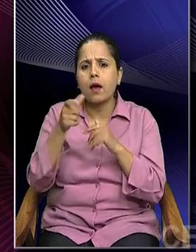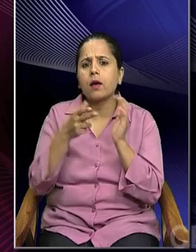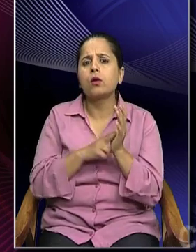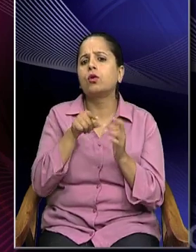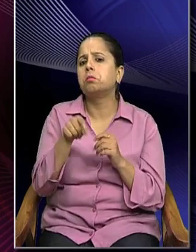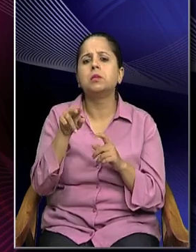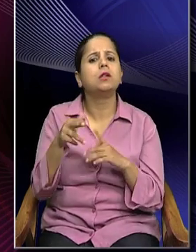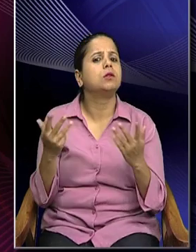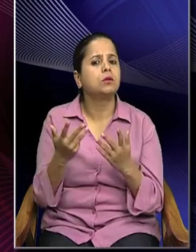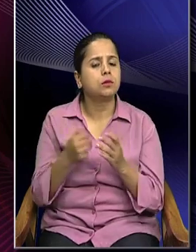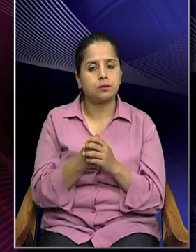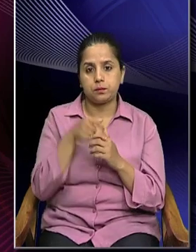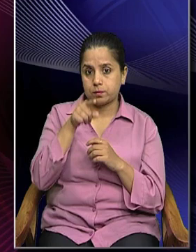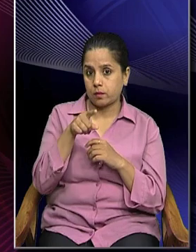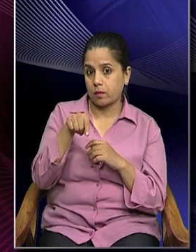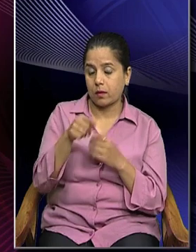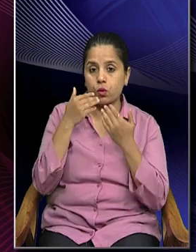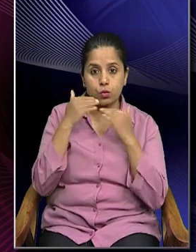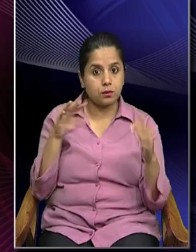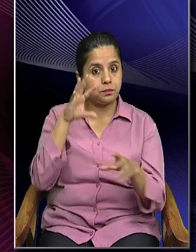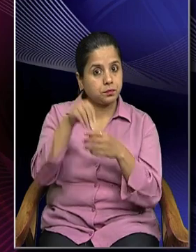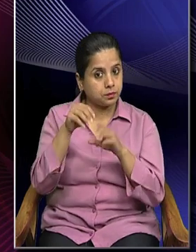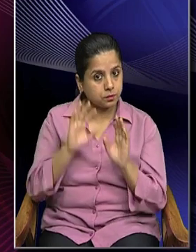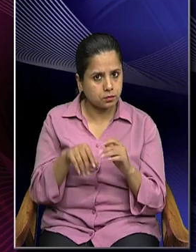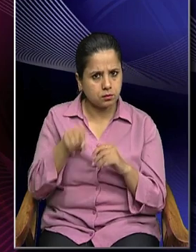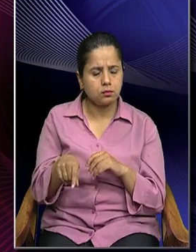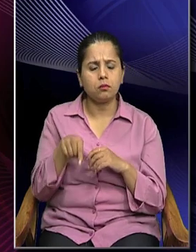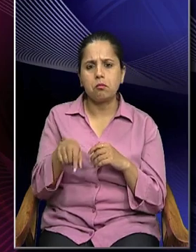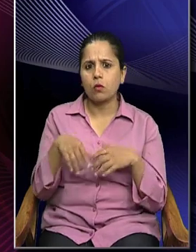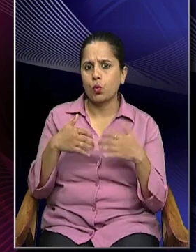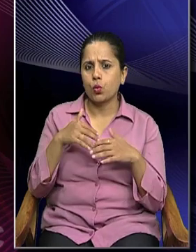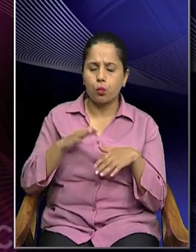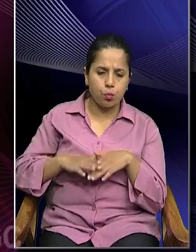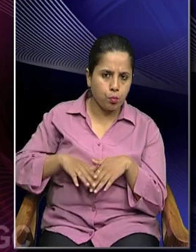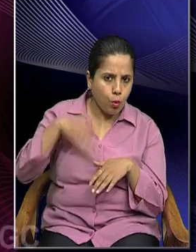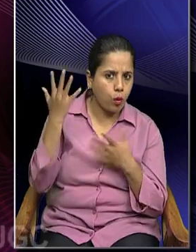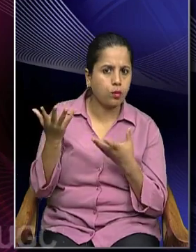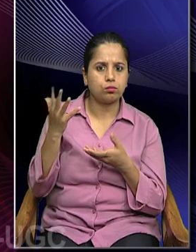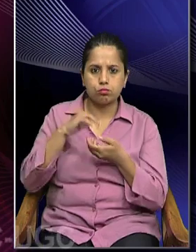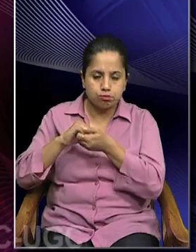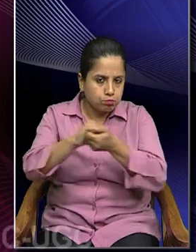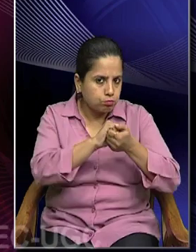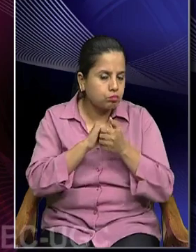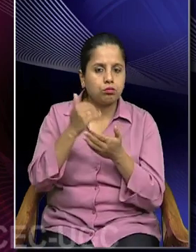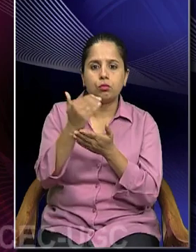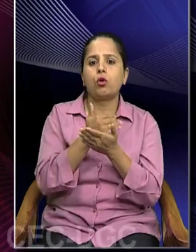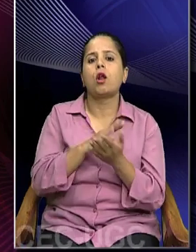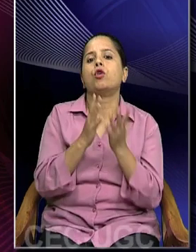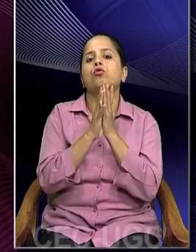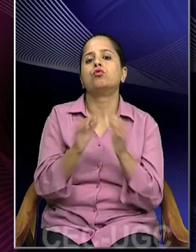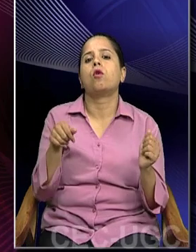hackathons. So, students participate in intensive collaborative events to solve